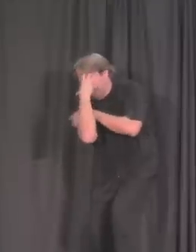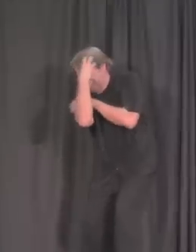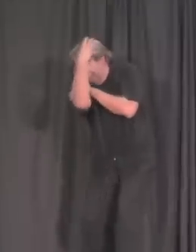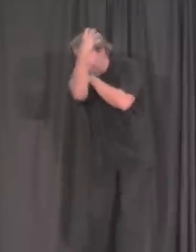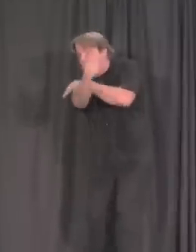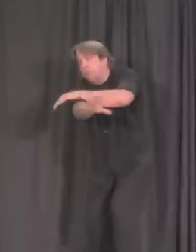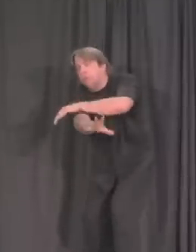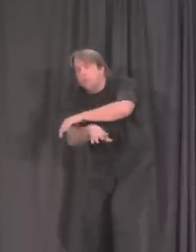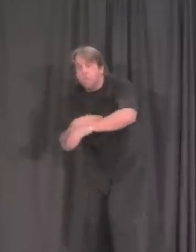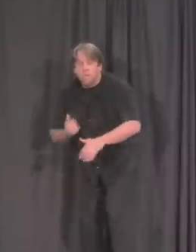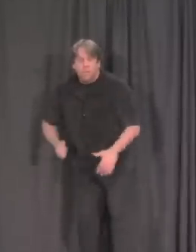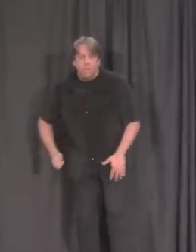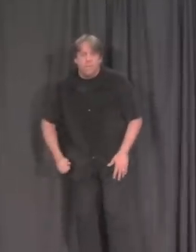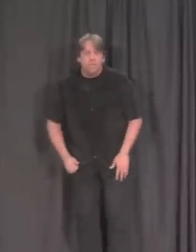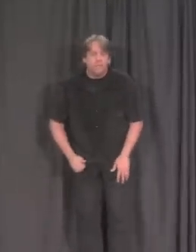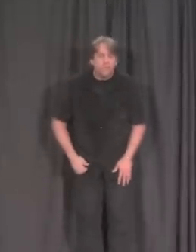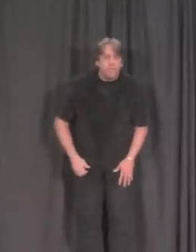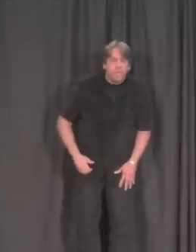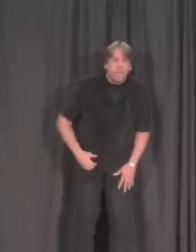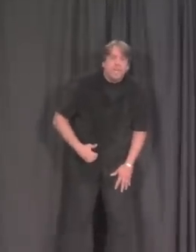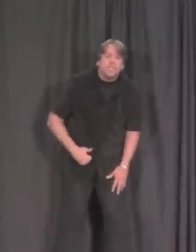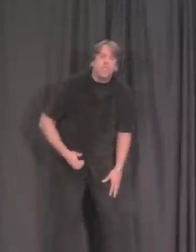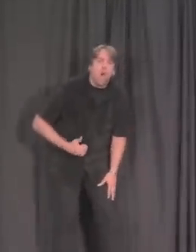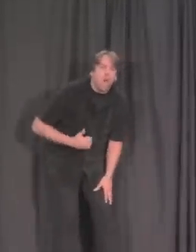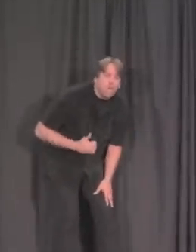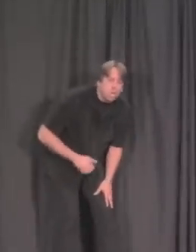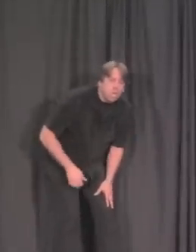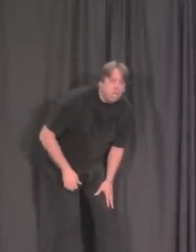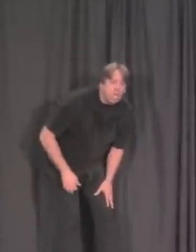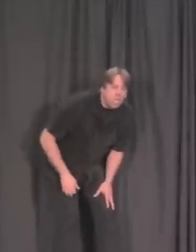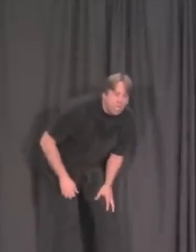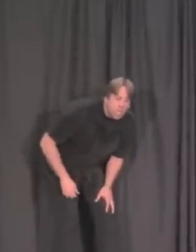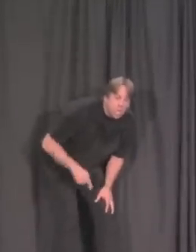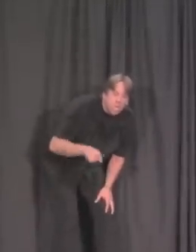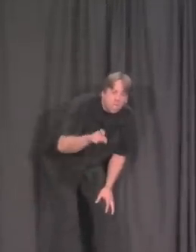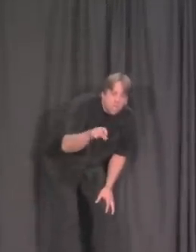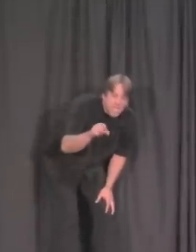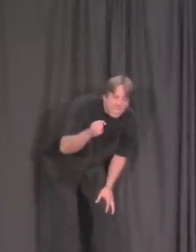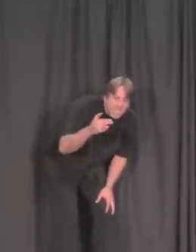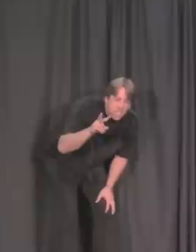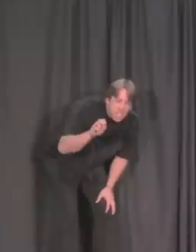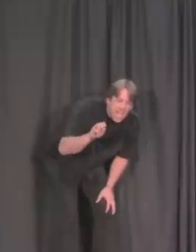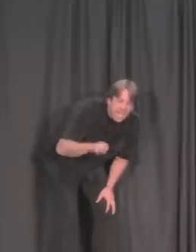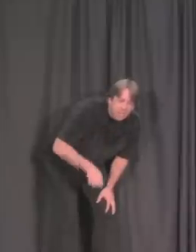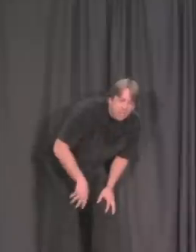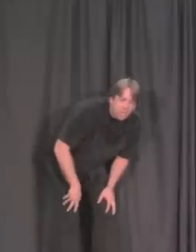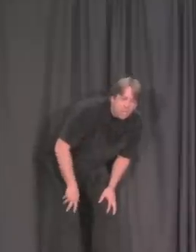Mom. Hear a woman scream! So, you need to shave.